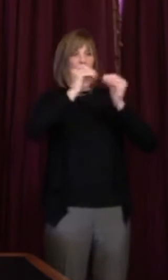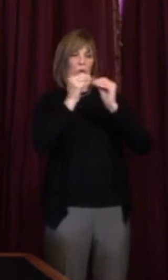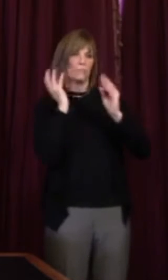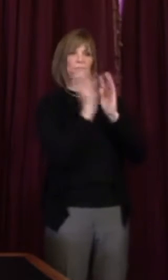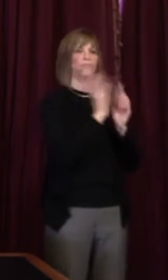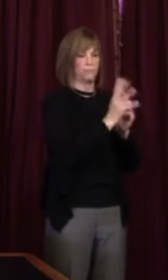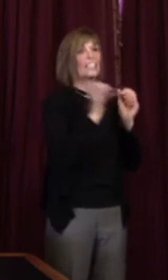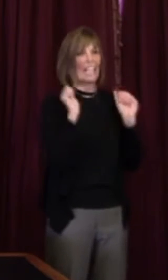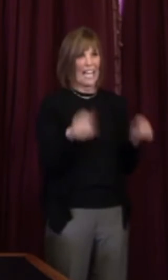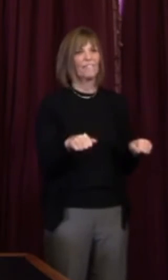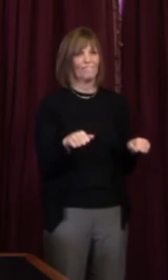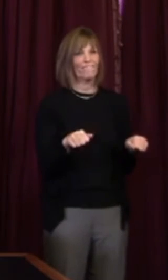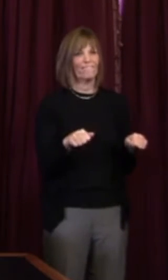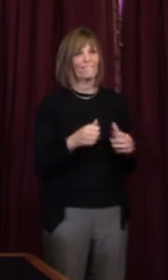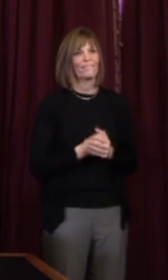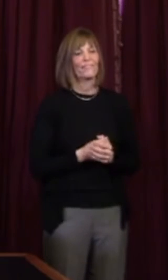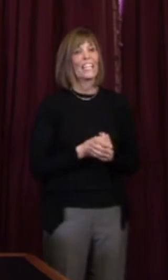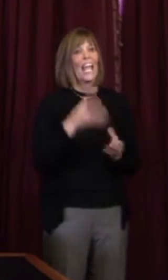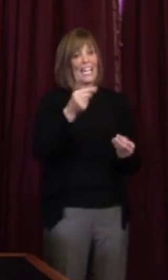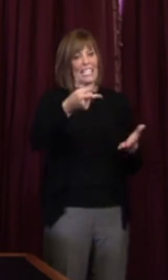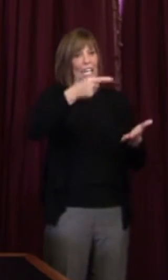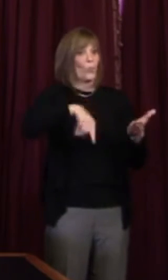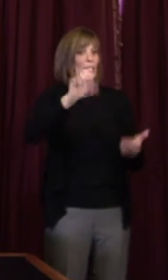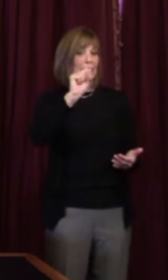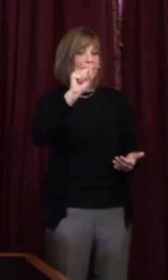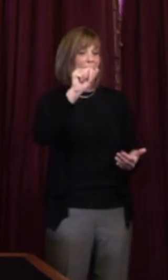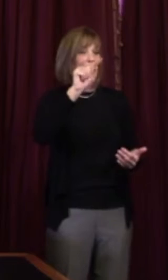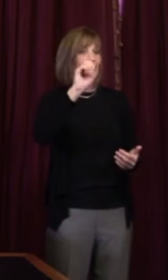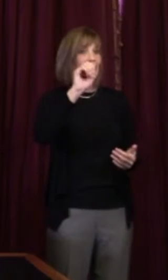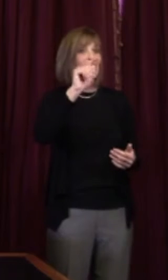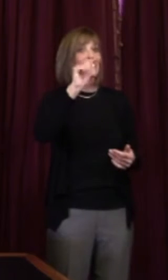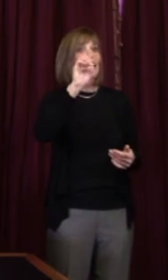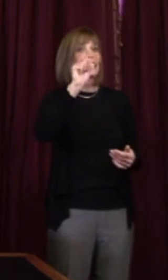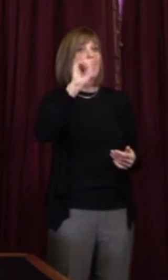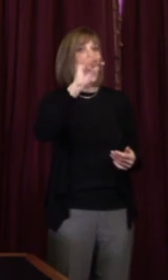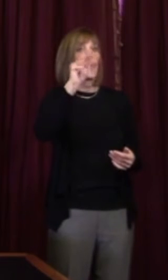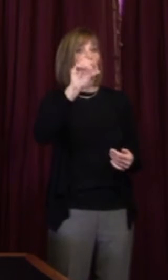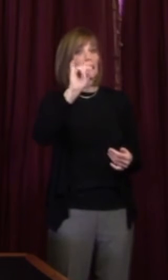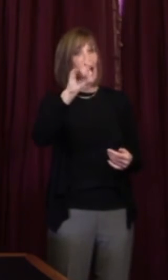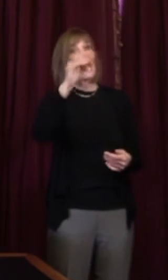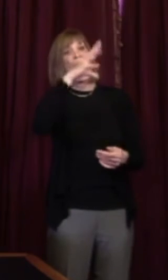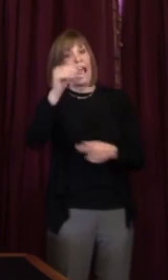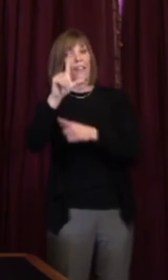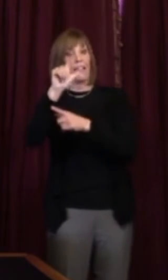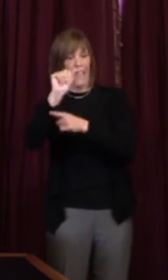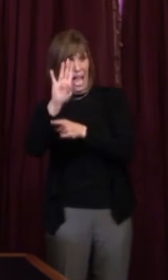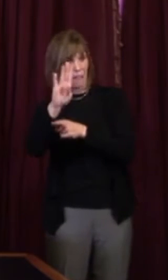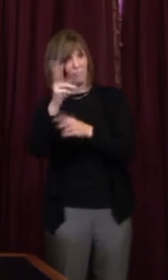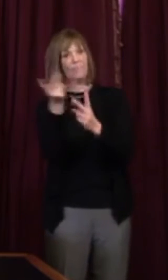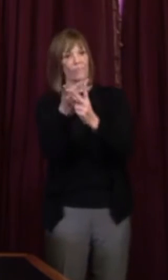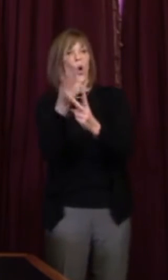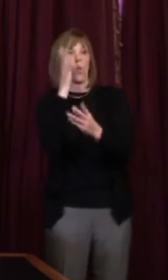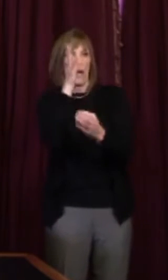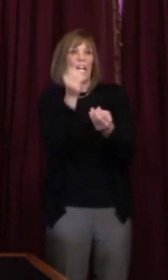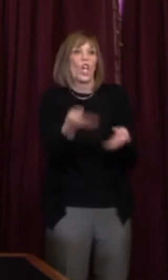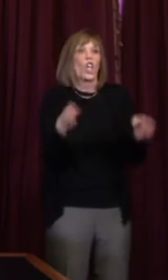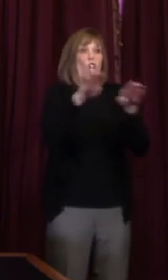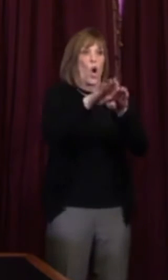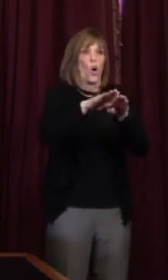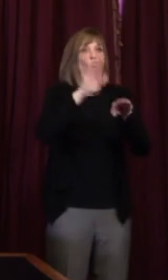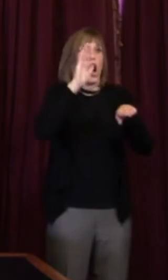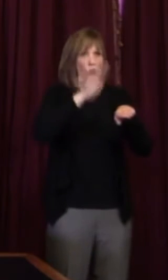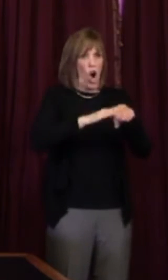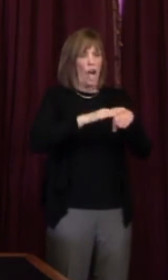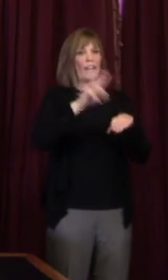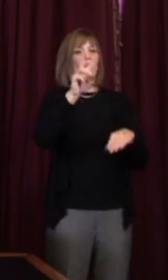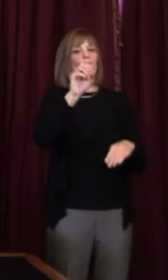of the two sites. And next week, the state-operated Test Iowa sites and the state hygienic lab will be closed in